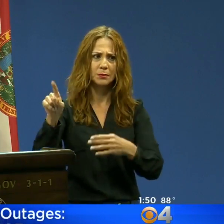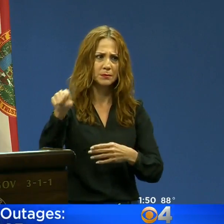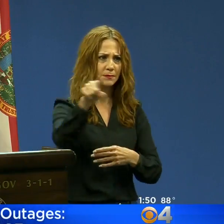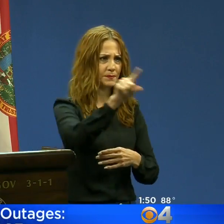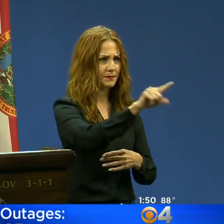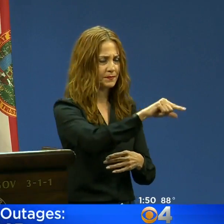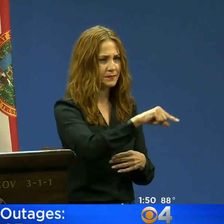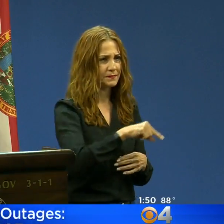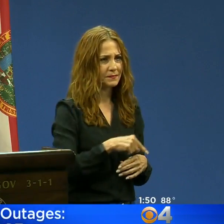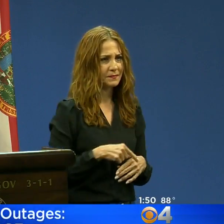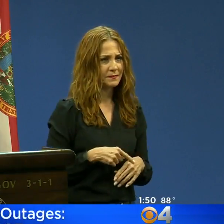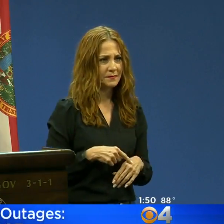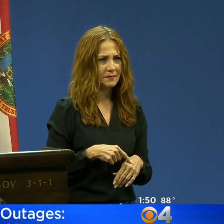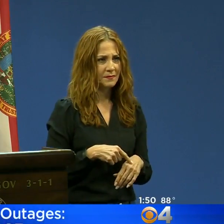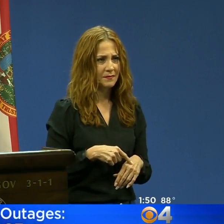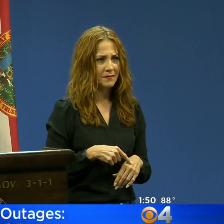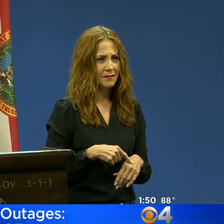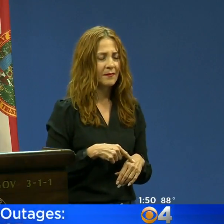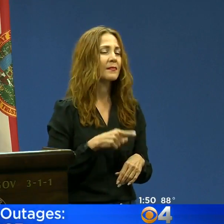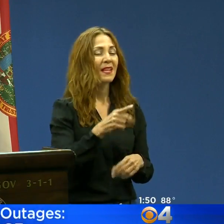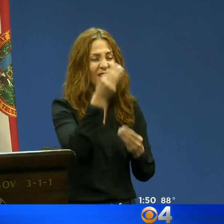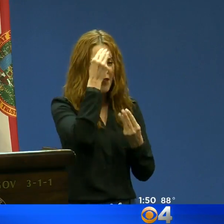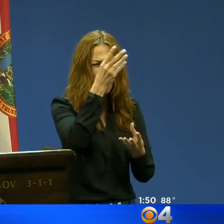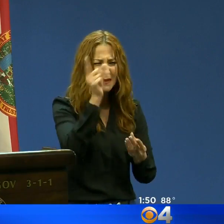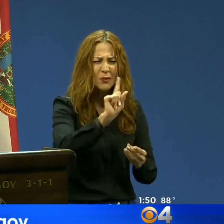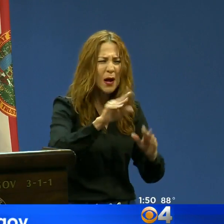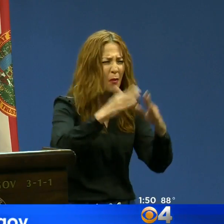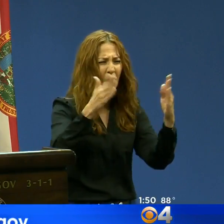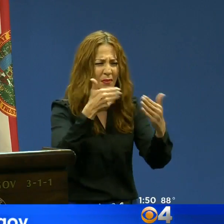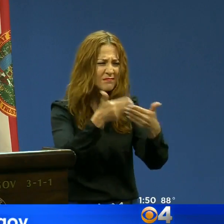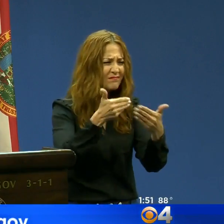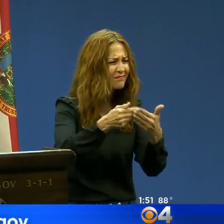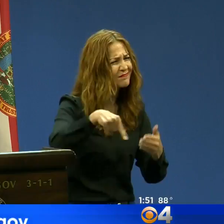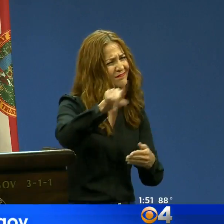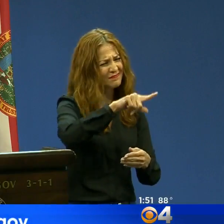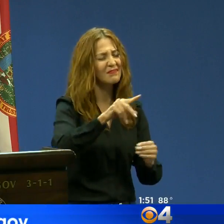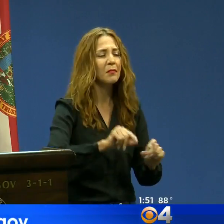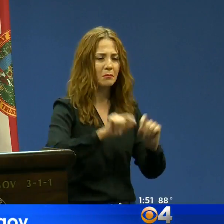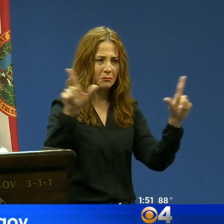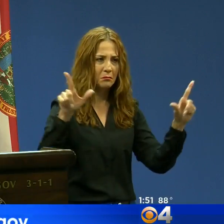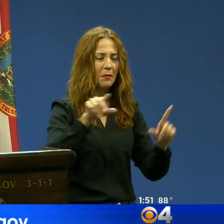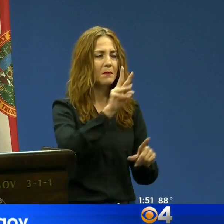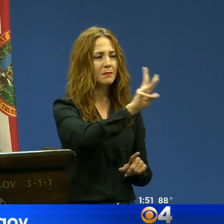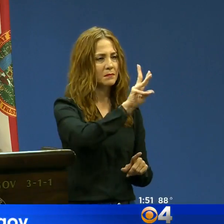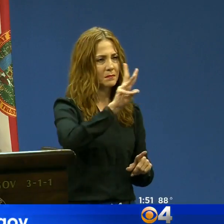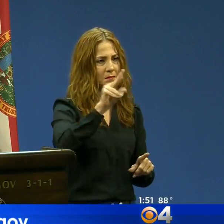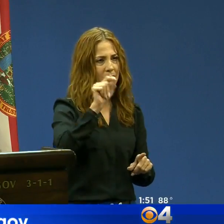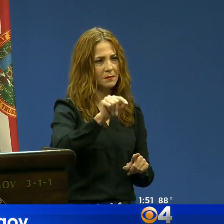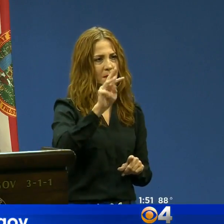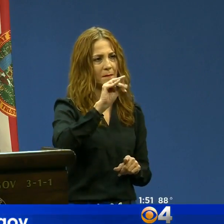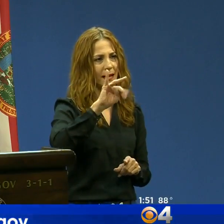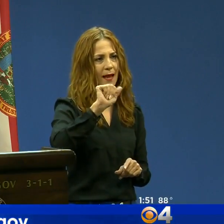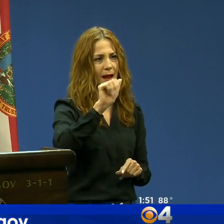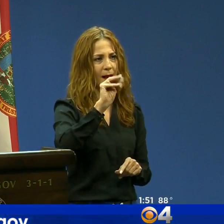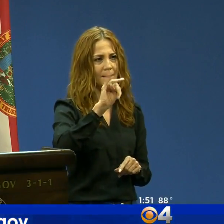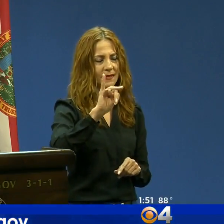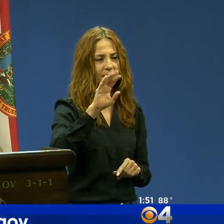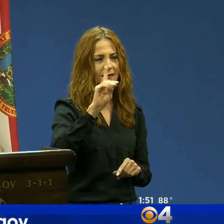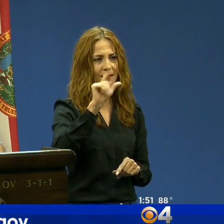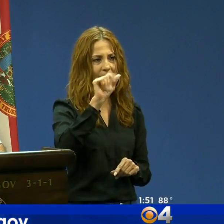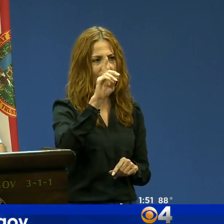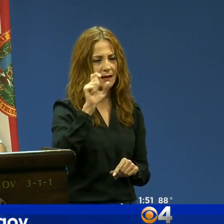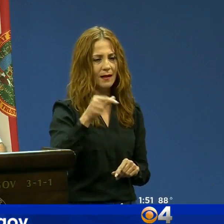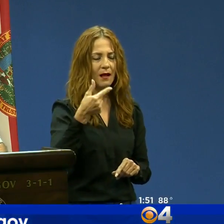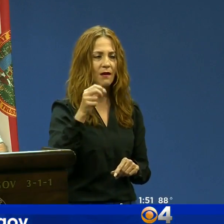www.miamidade.gov/emergency, there's an interactive map to find nearby open grocery stores or pharmacies. And I've been told and been informed that